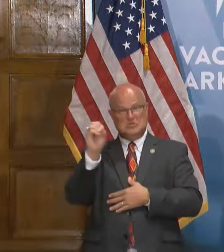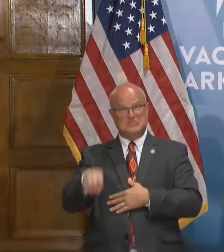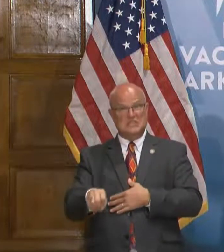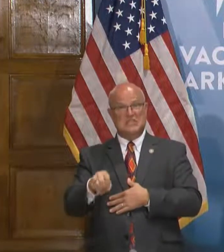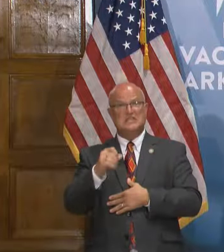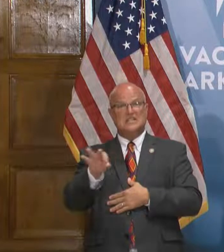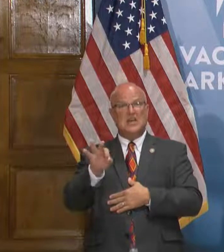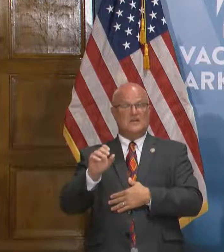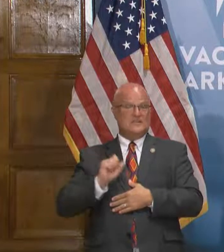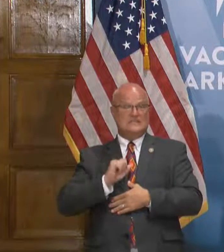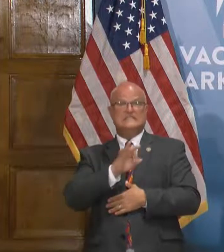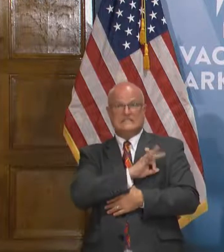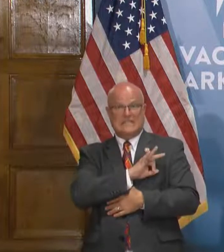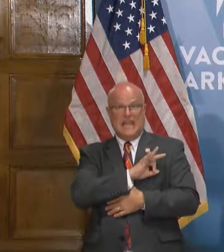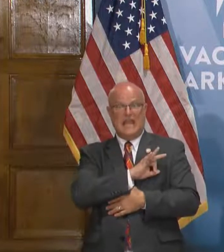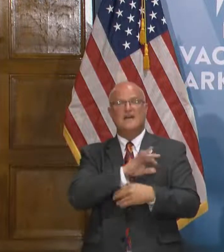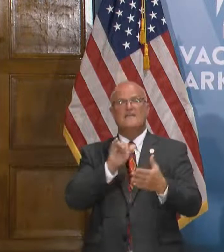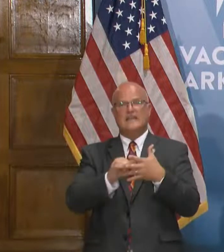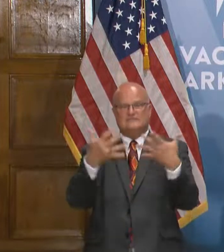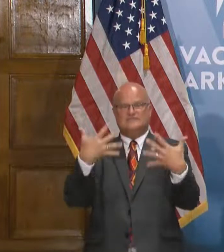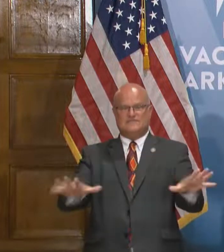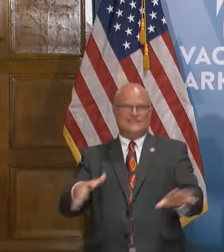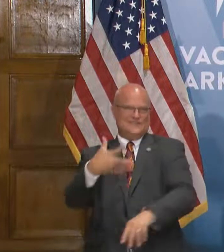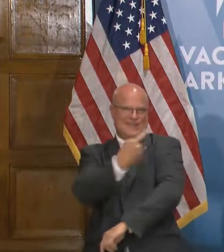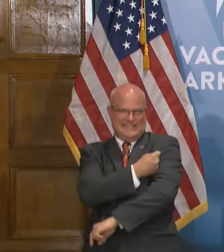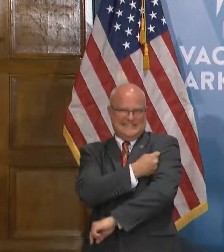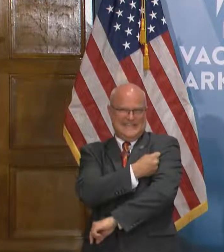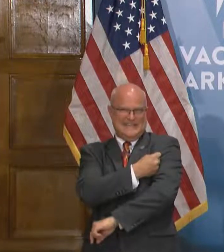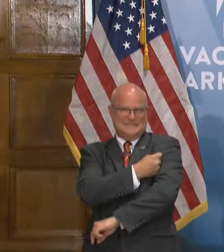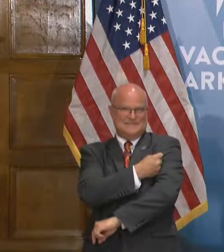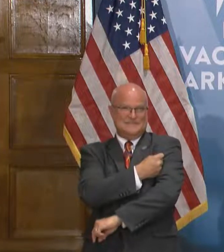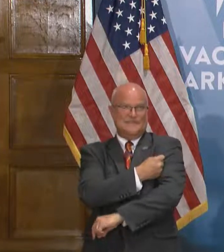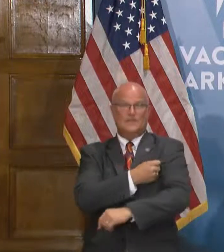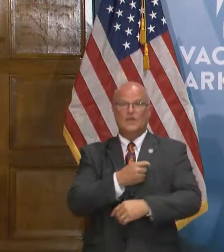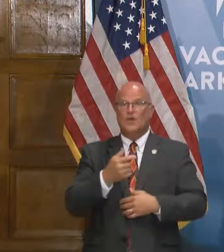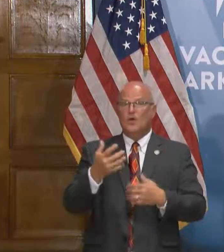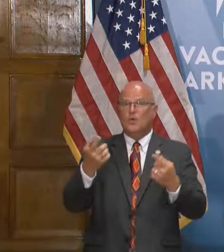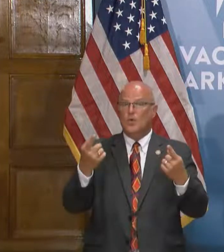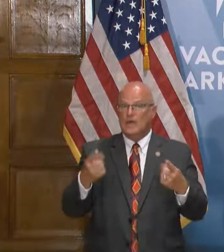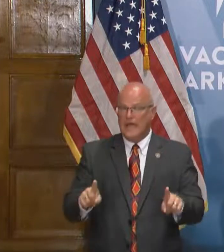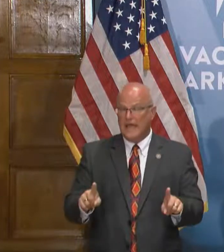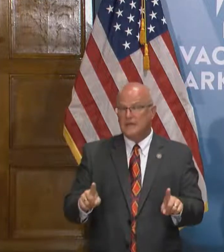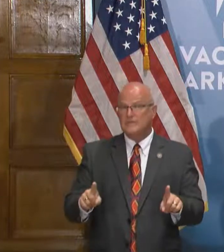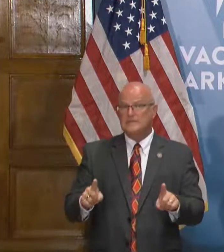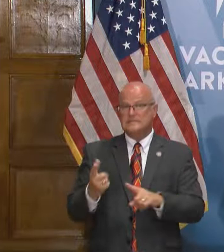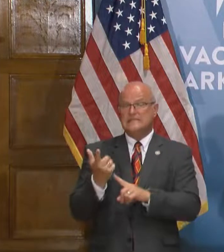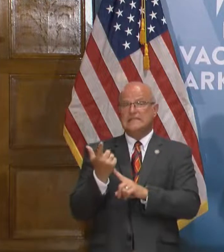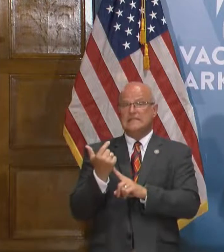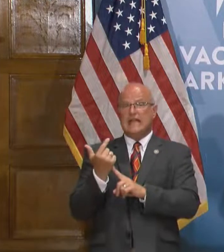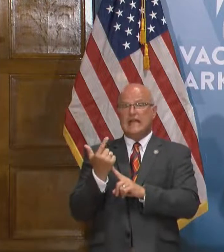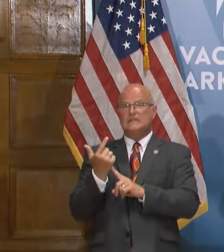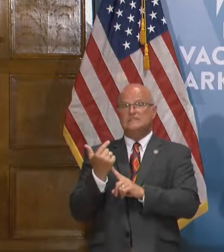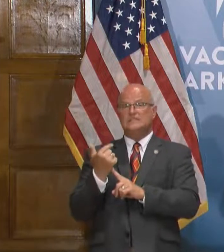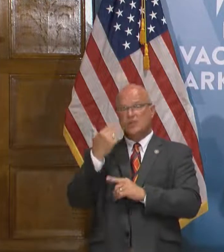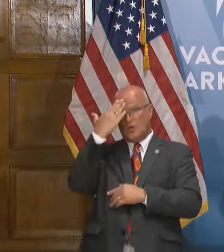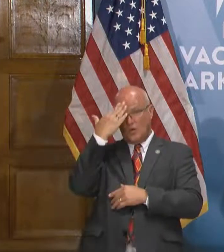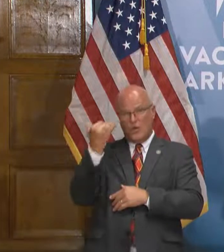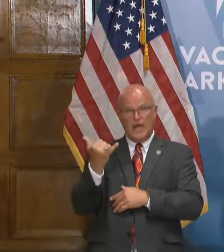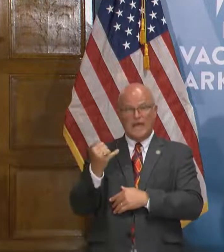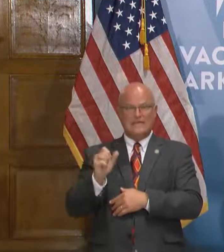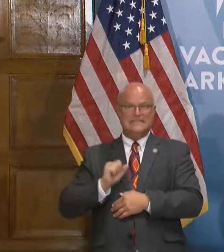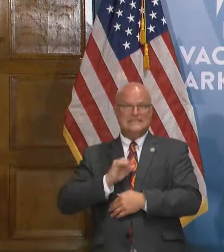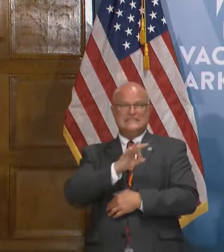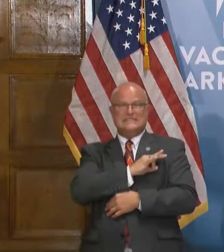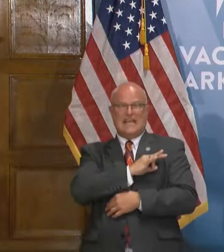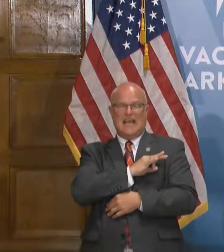of staff that have been vaccinated. What happens is last year, because of